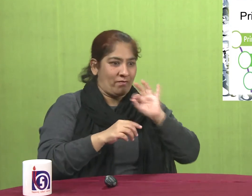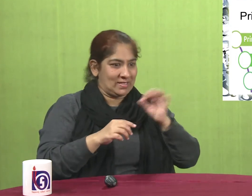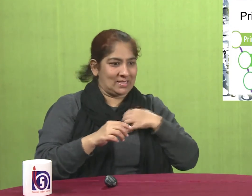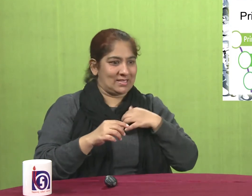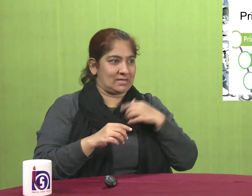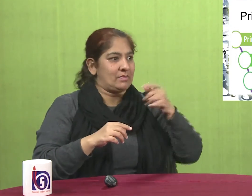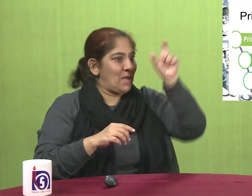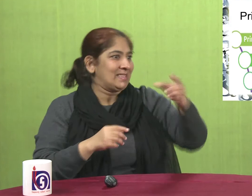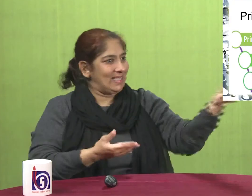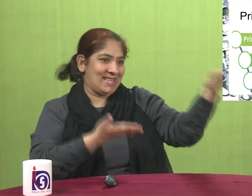indemnity.